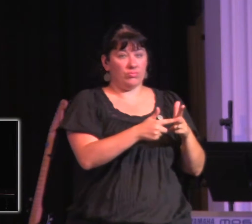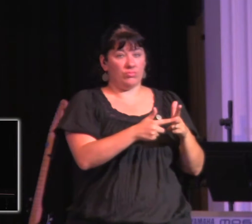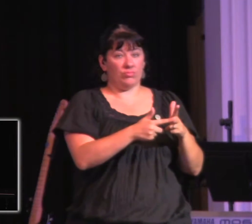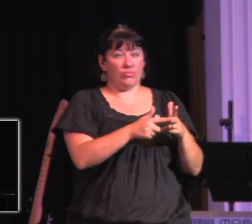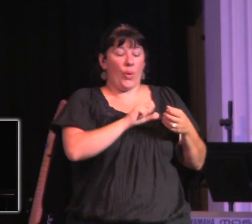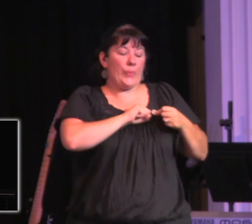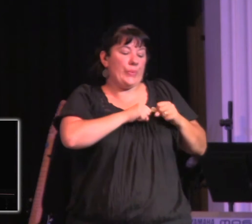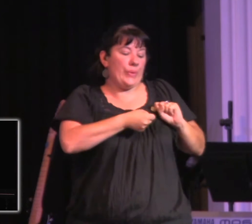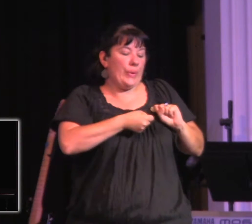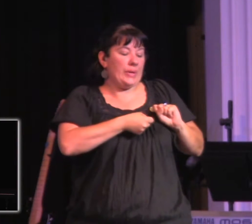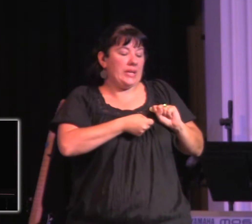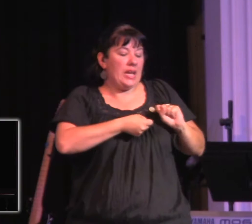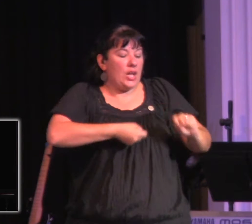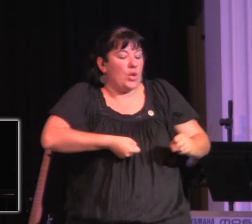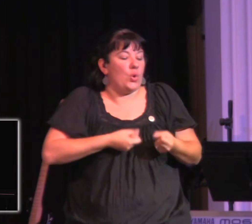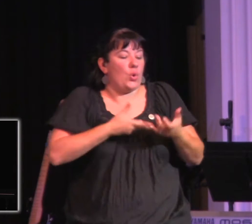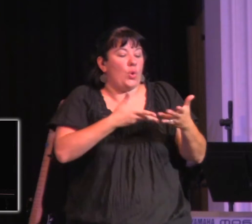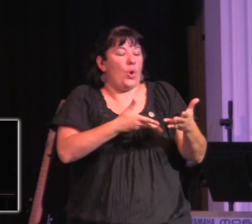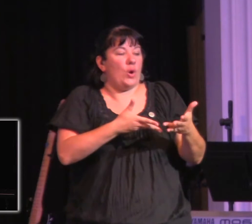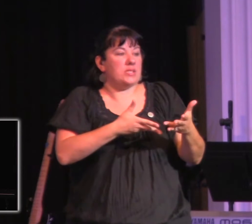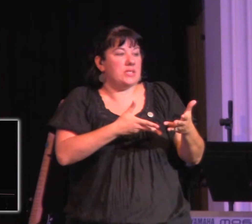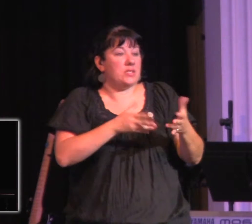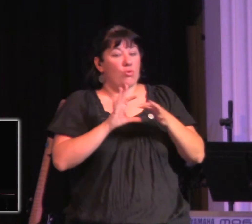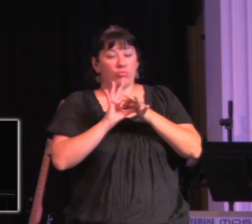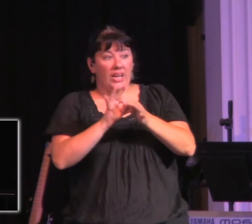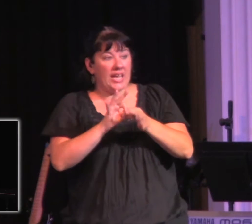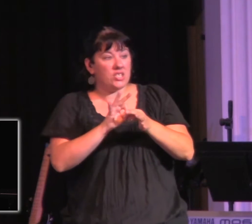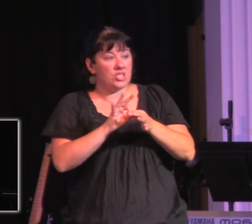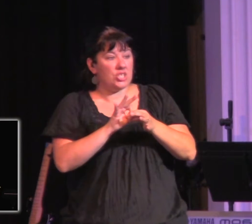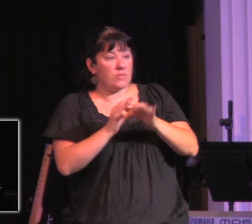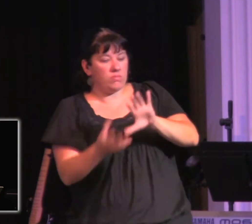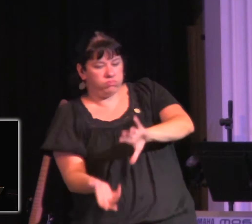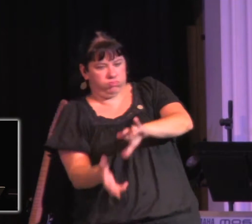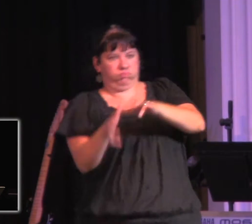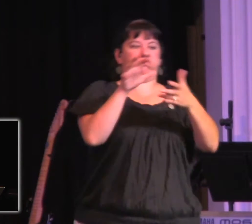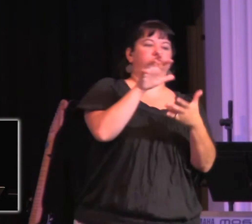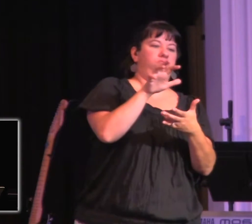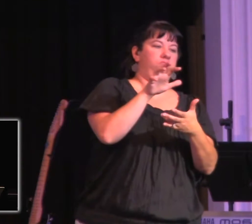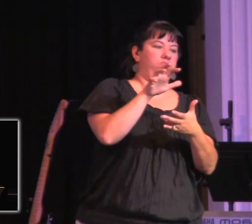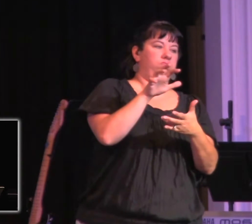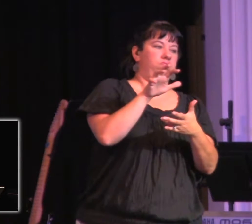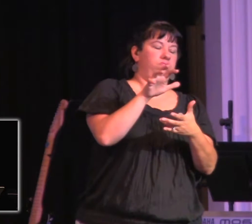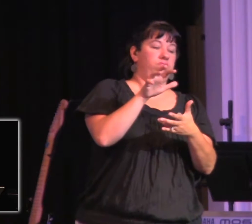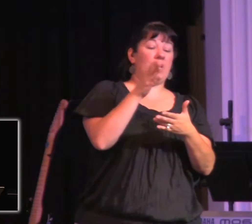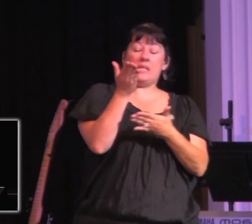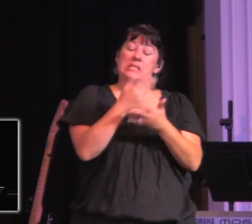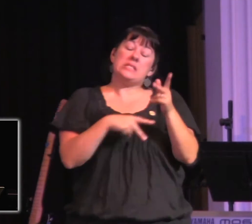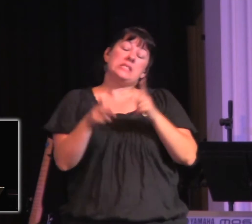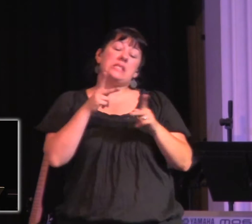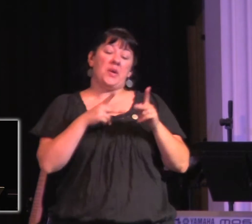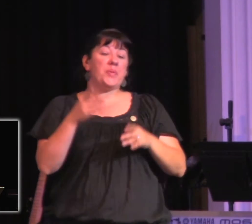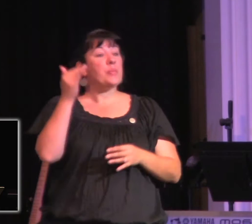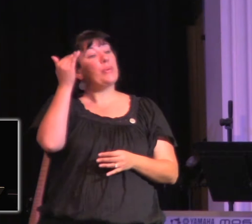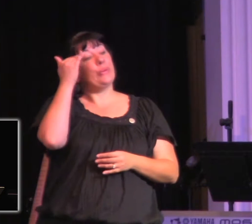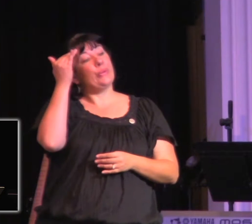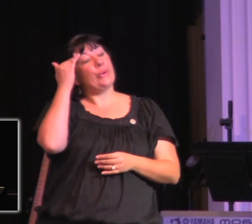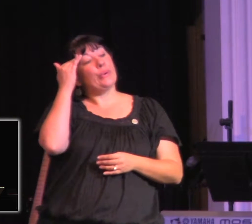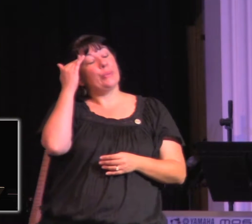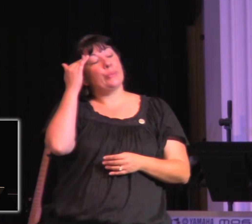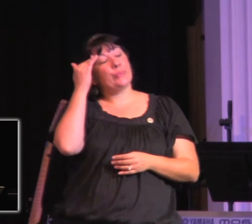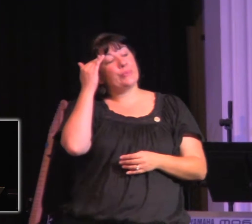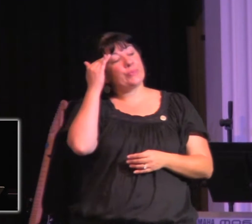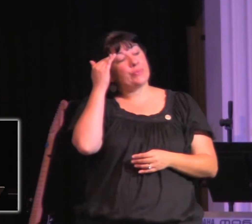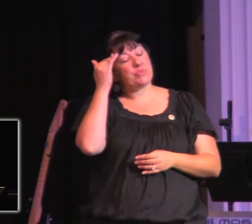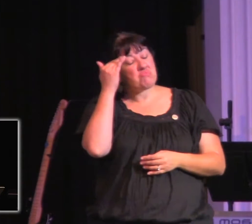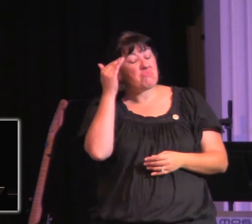others. You know, I mean, some people, they just know how to build relationships. I mean, having friends is not a